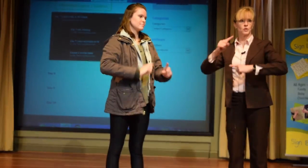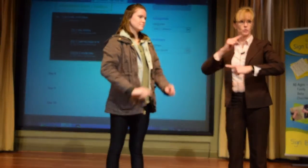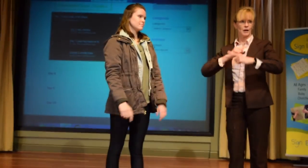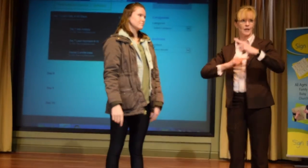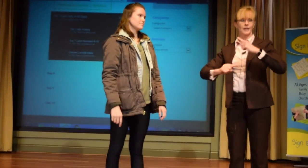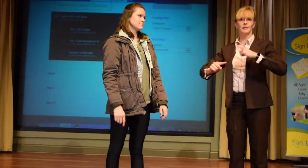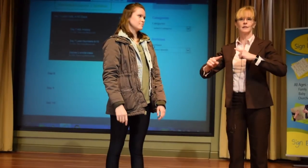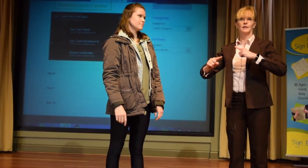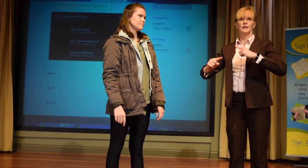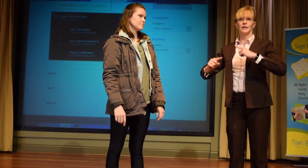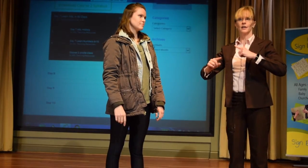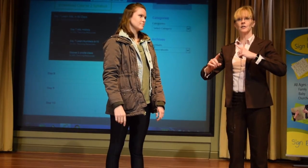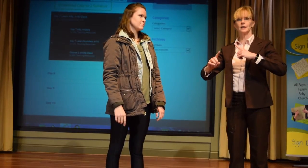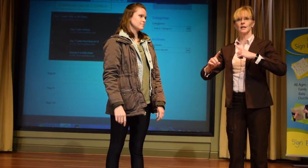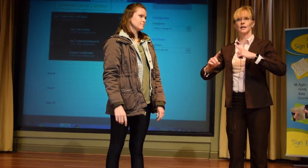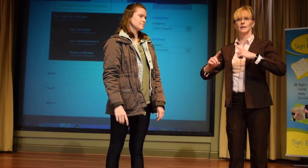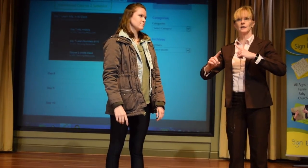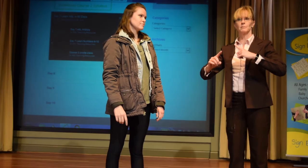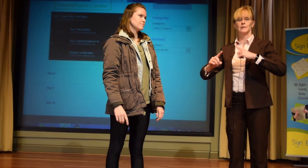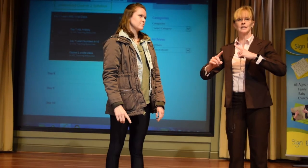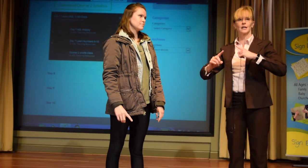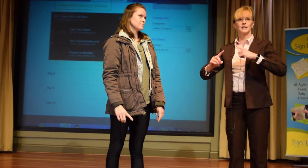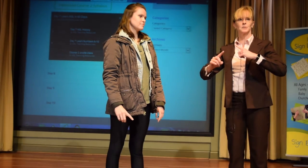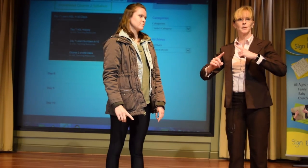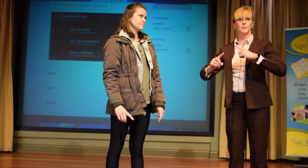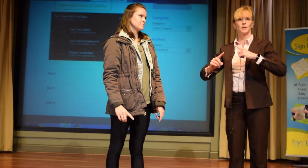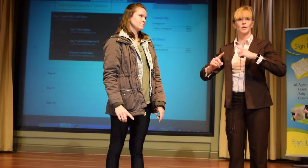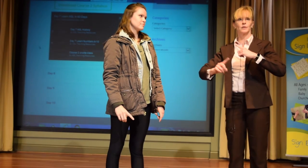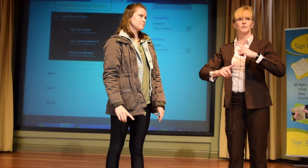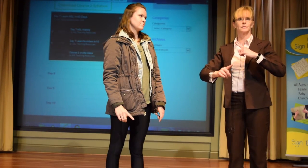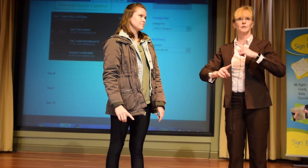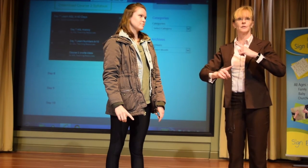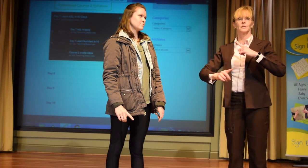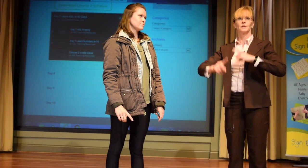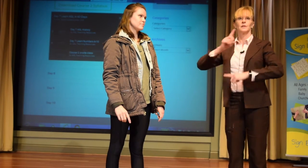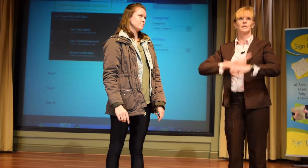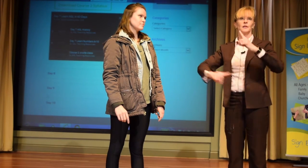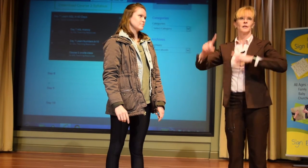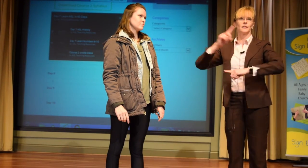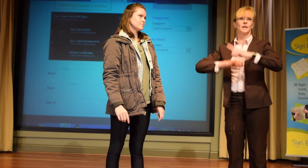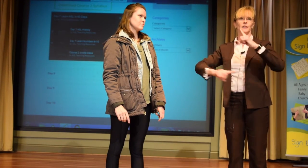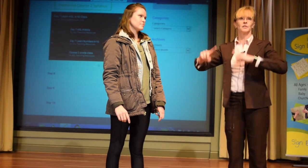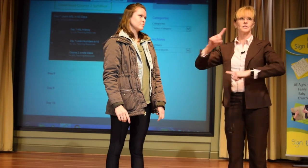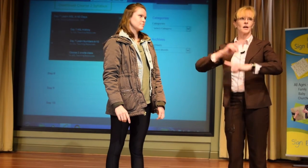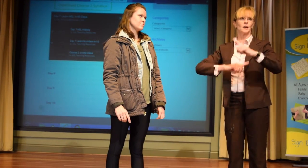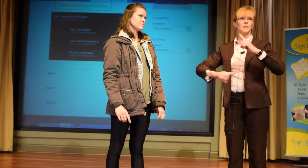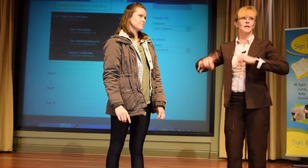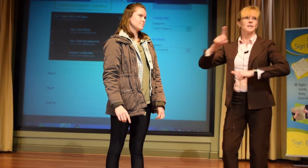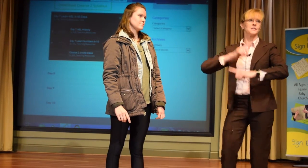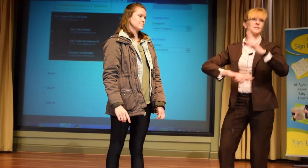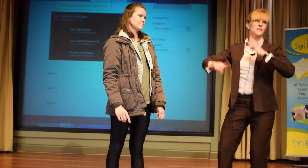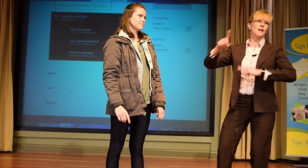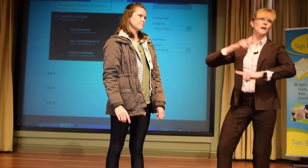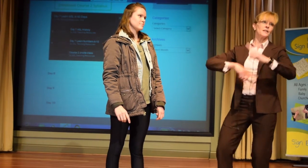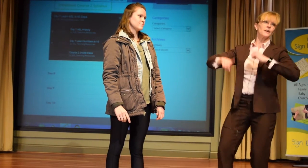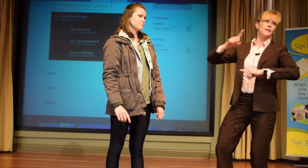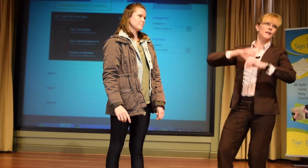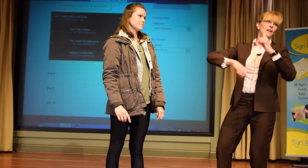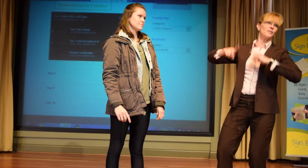your body. The other thing, many times people go and they never stop. This is the sign that